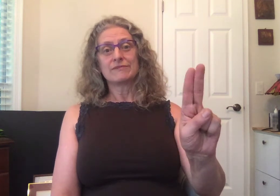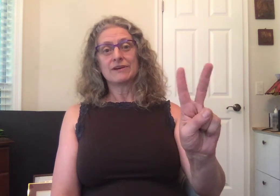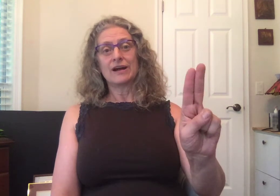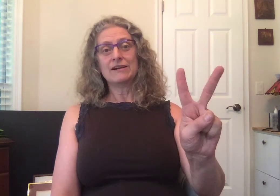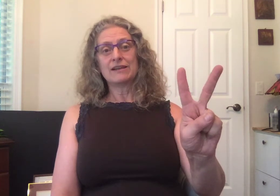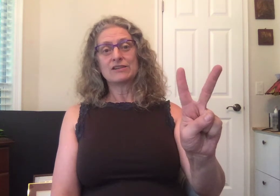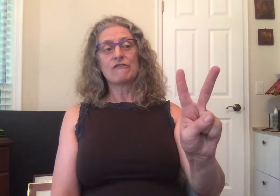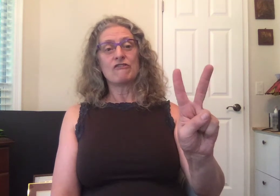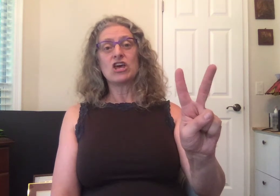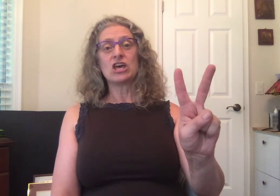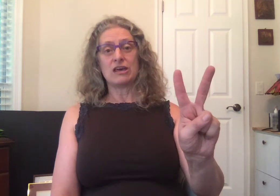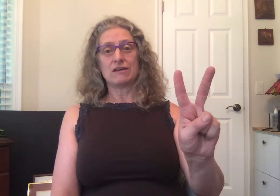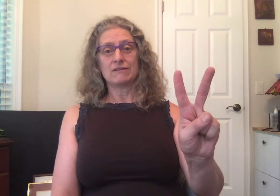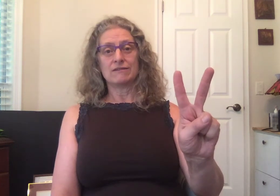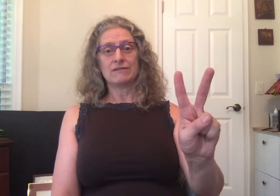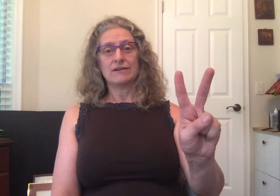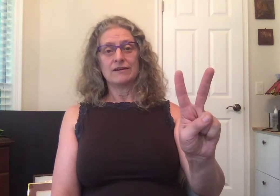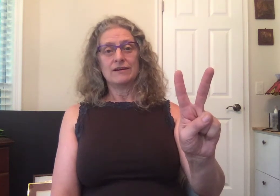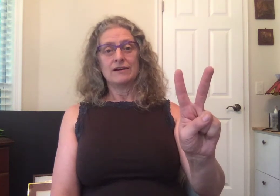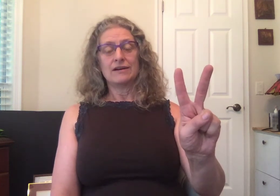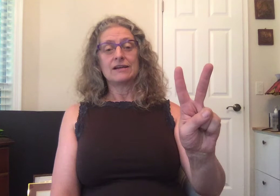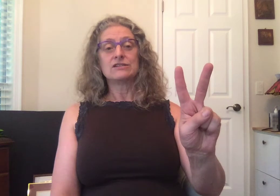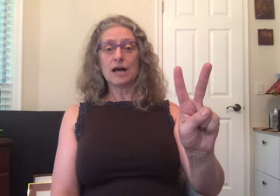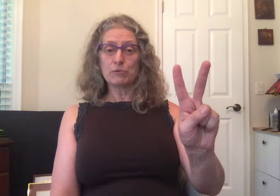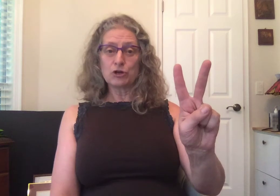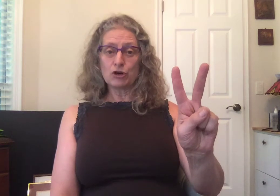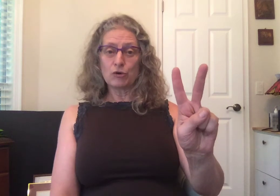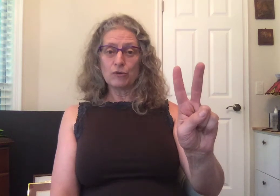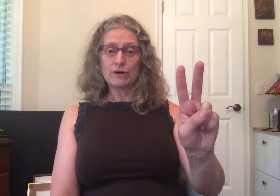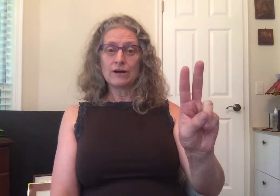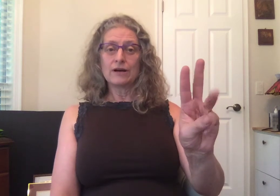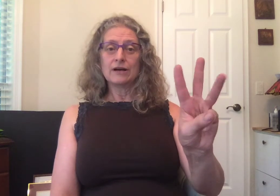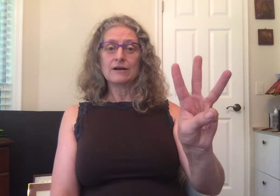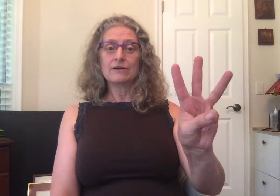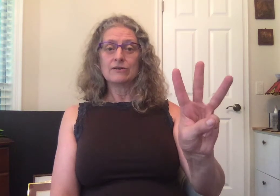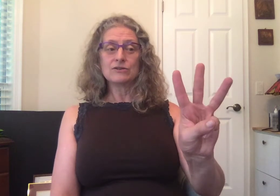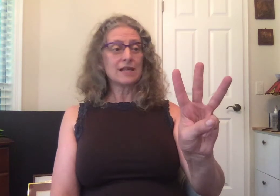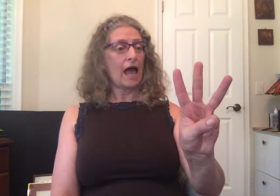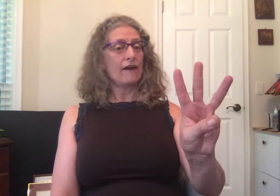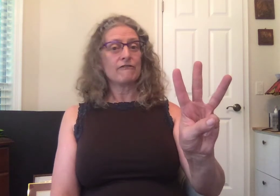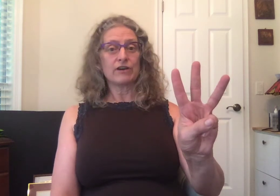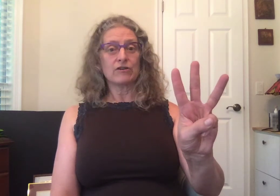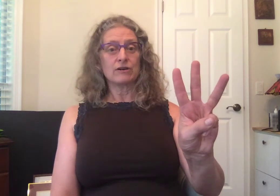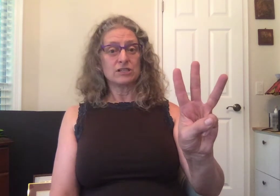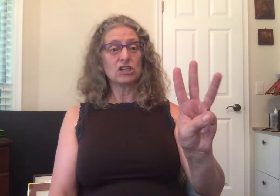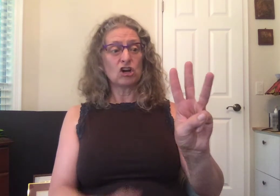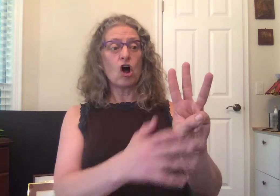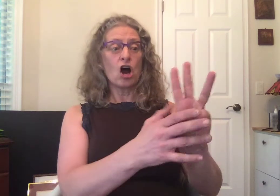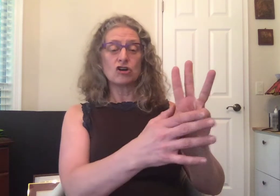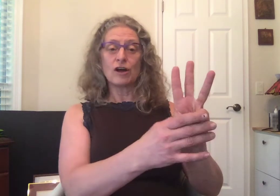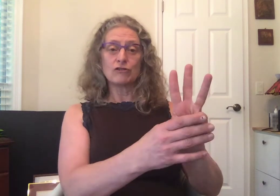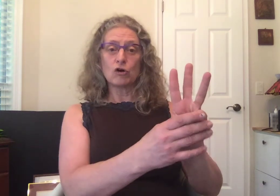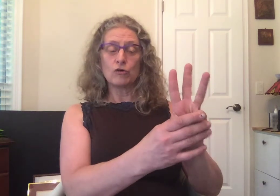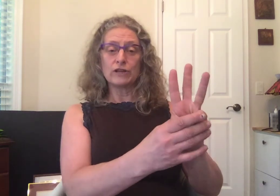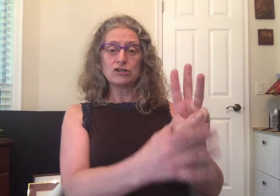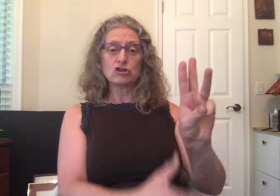right? That's a V. And a W, you just add a finger. It's a little hard. You have to hold these 2